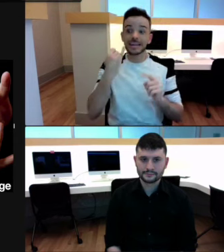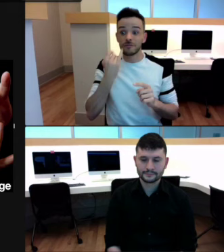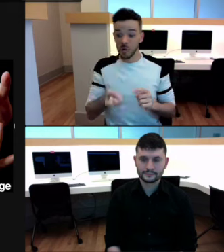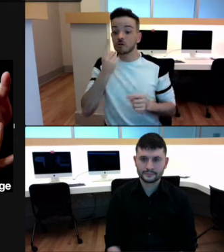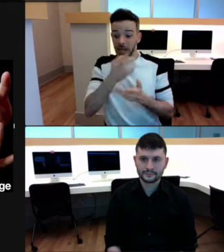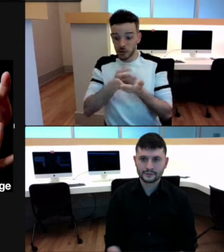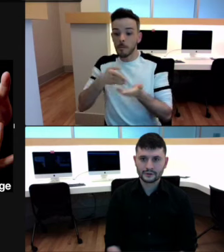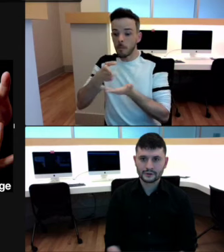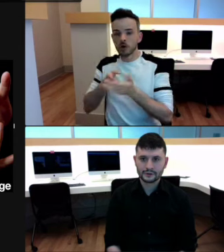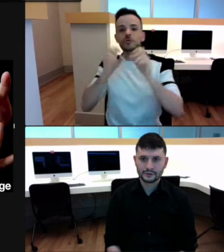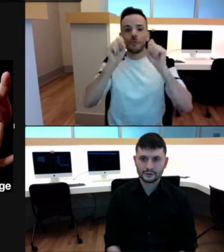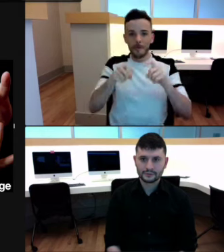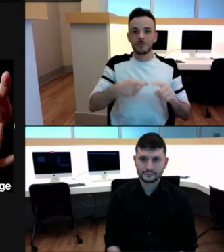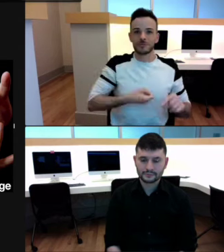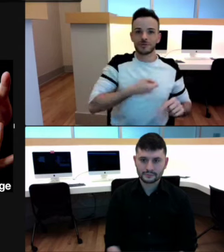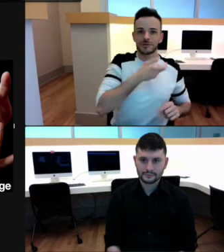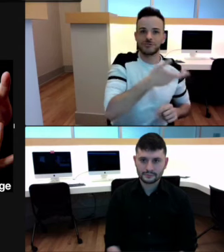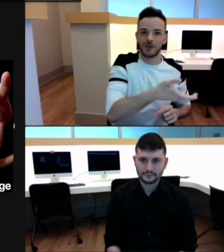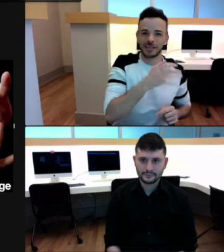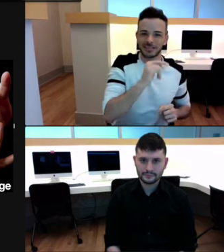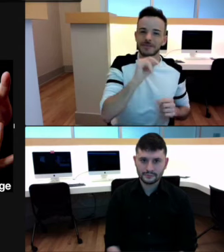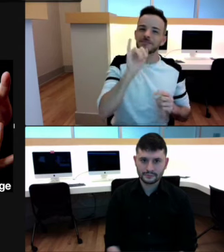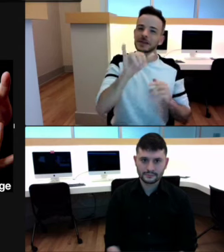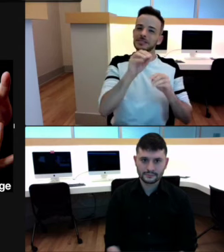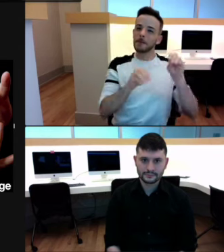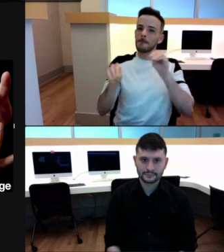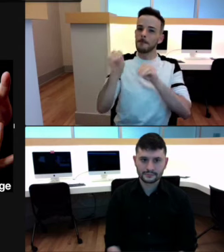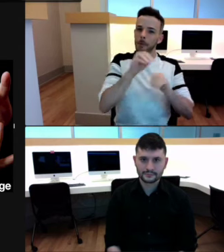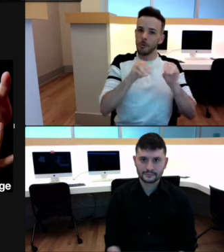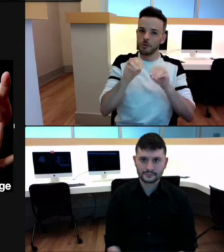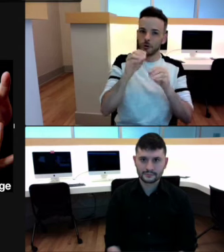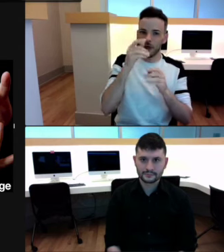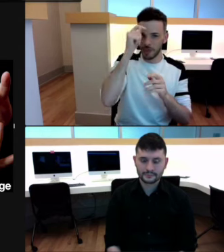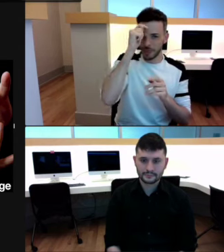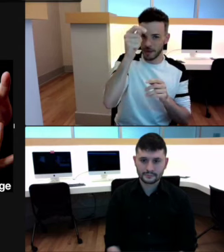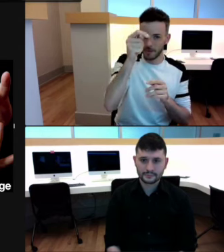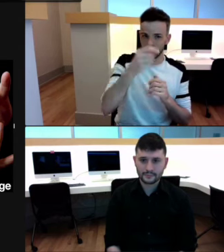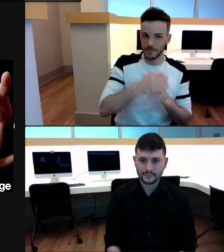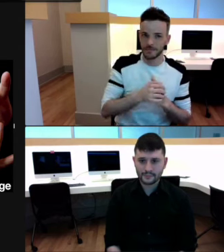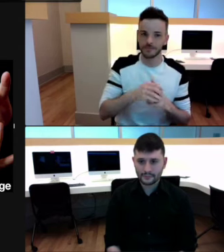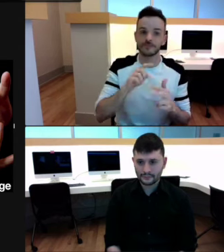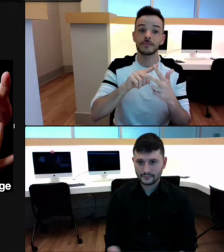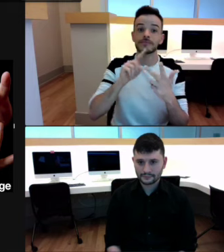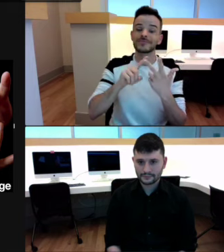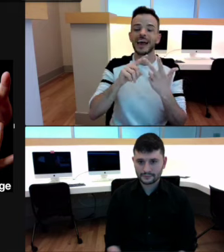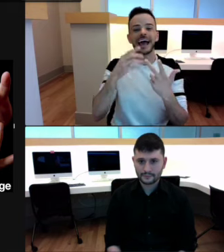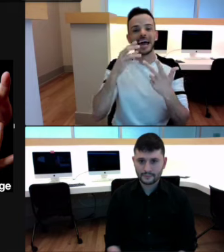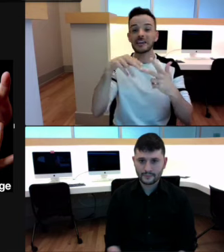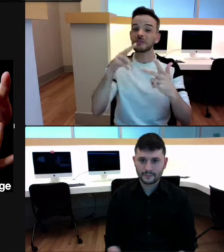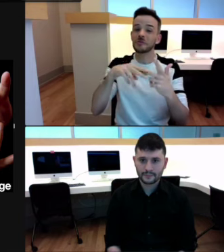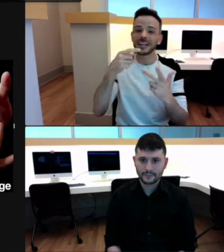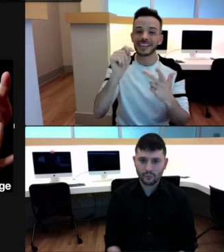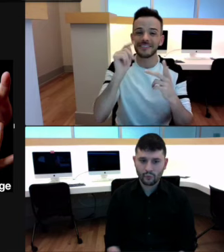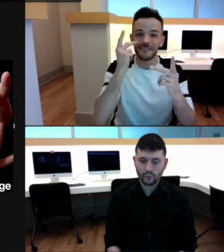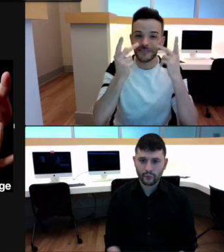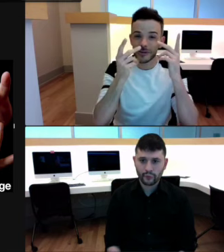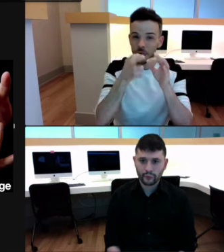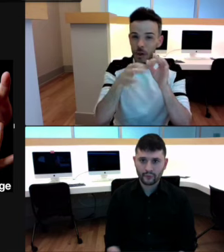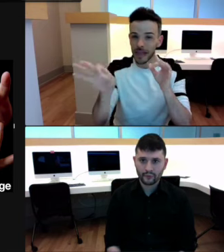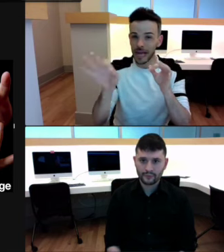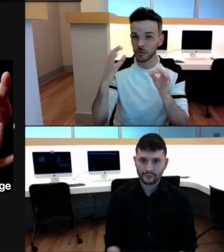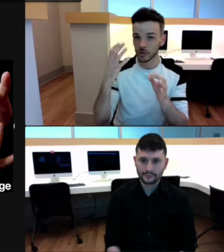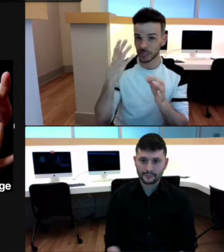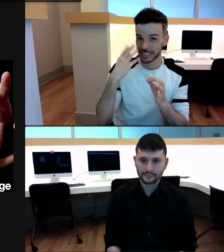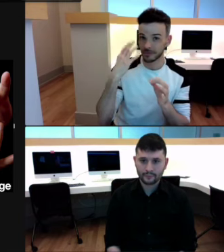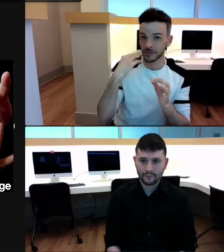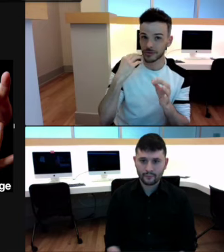proprioceptive motor movements to be able to use gesture. So that's the motor theory hypothesis. And then the